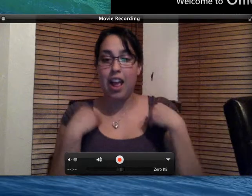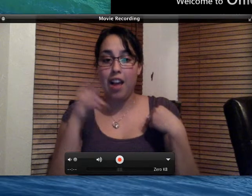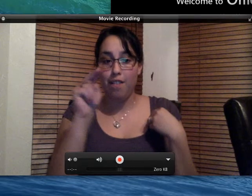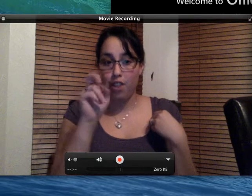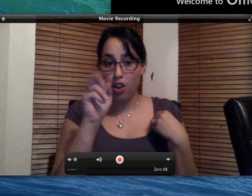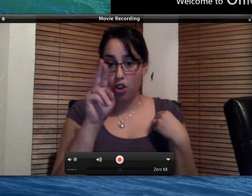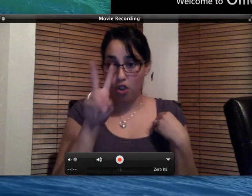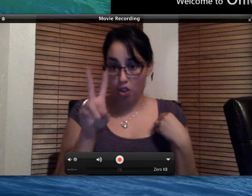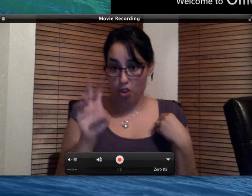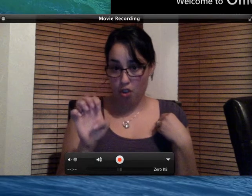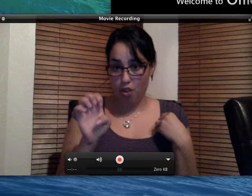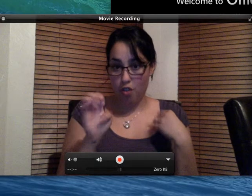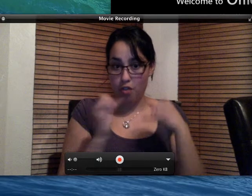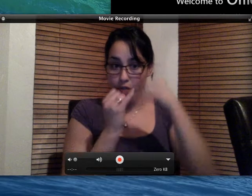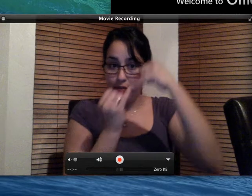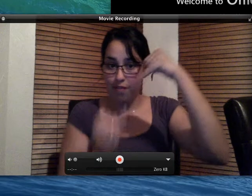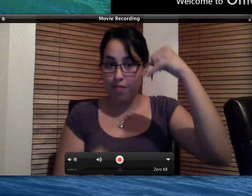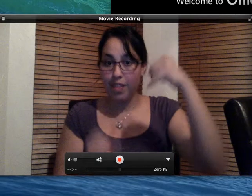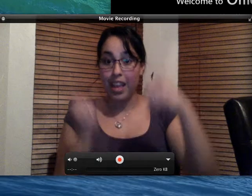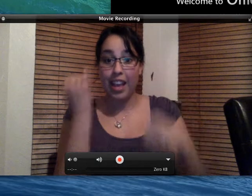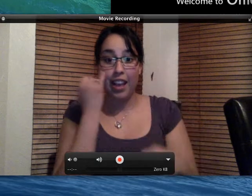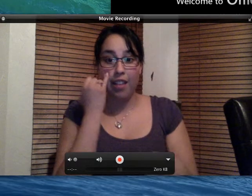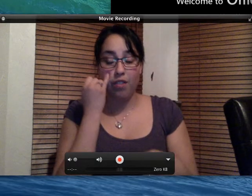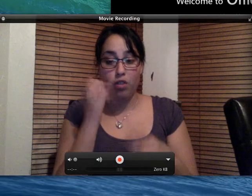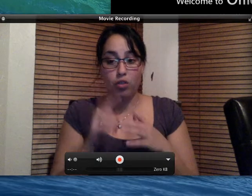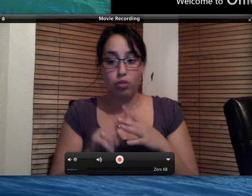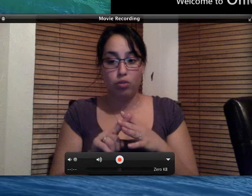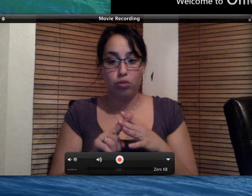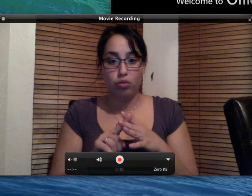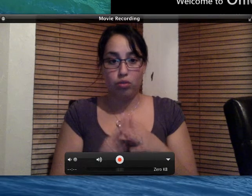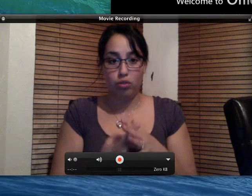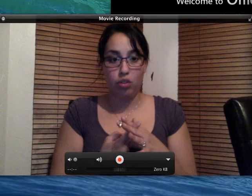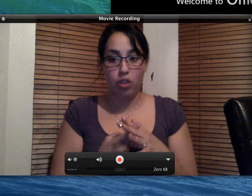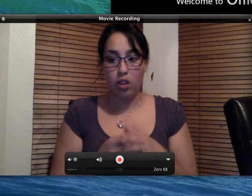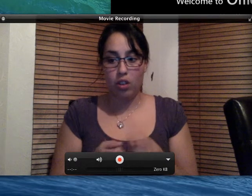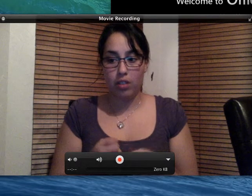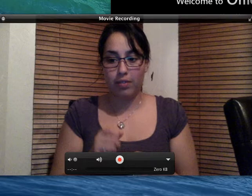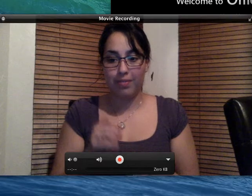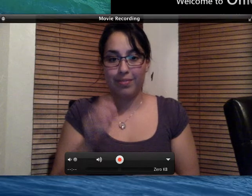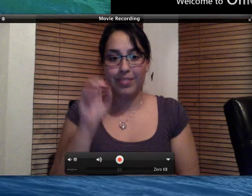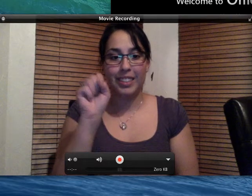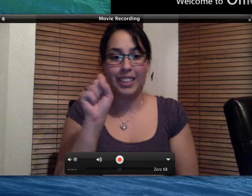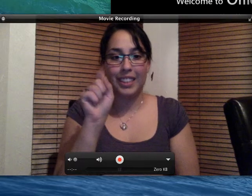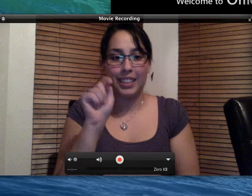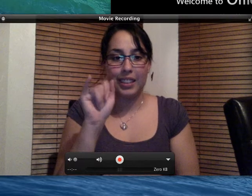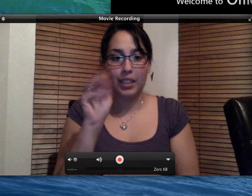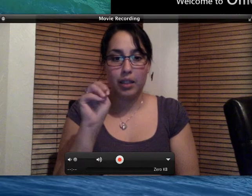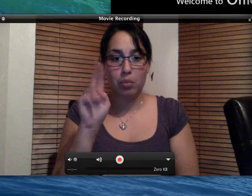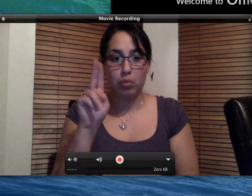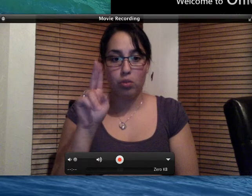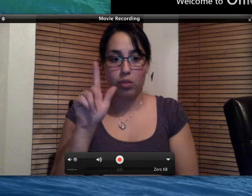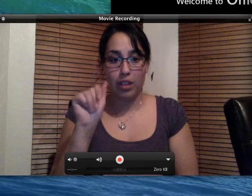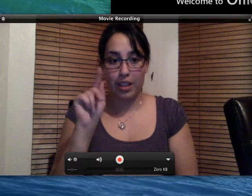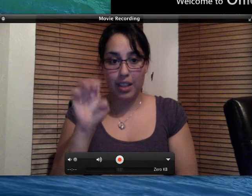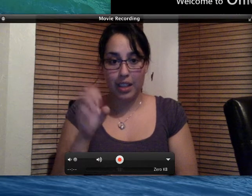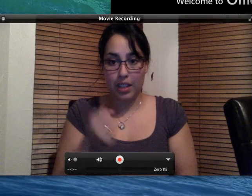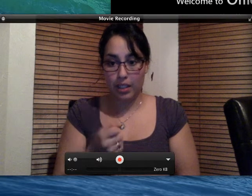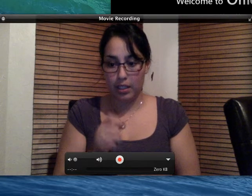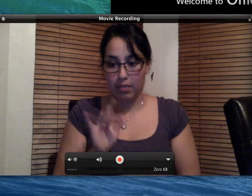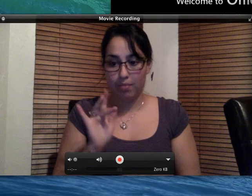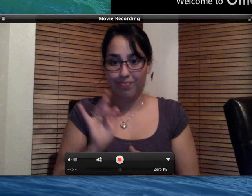back here. And if you stimulate with an electrode the precise spot, you will trigger an